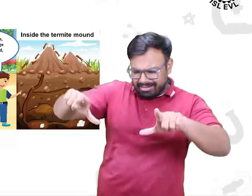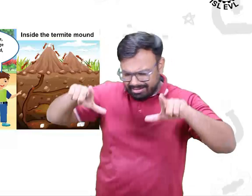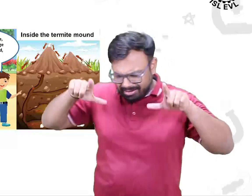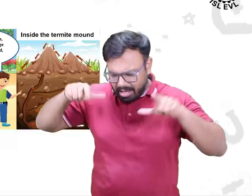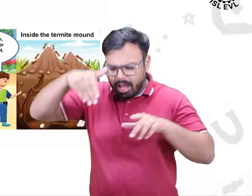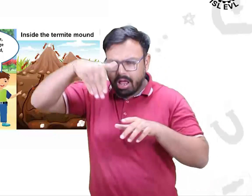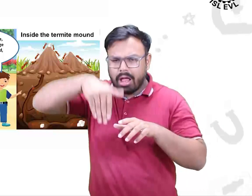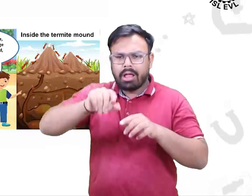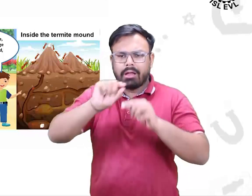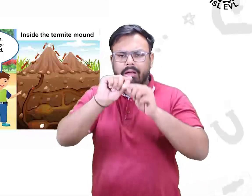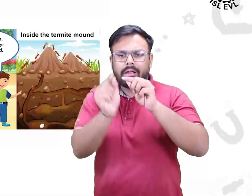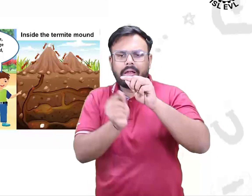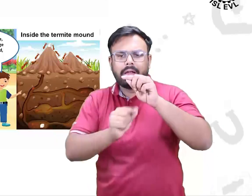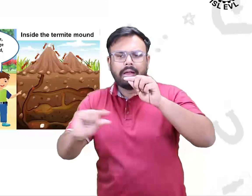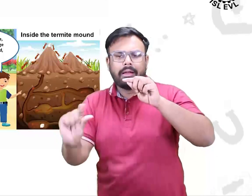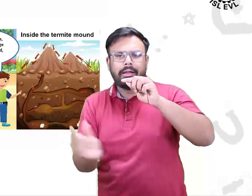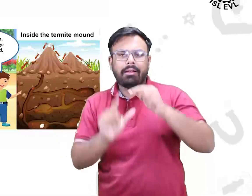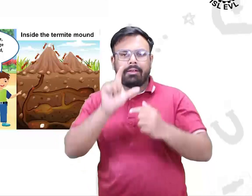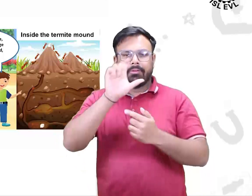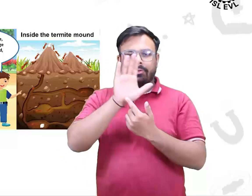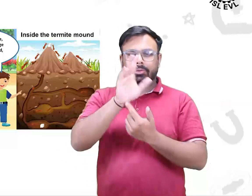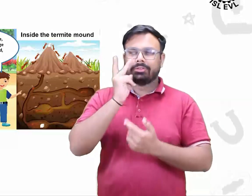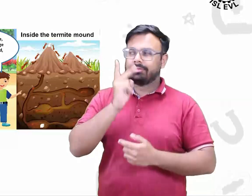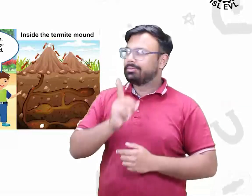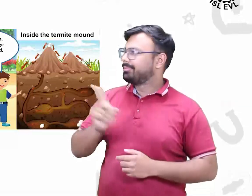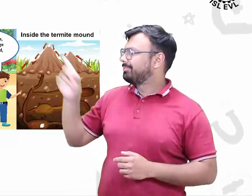Inside the termite mound.